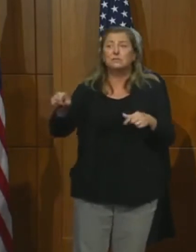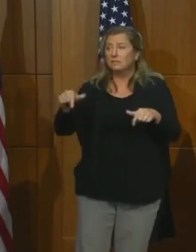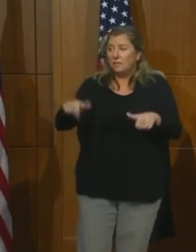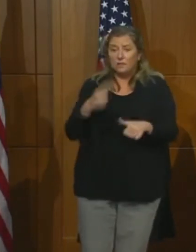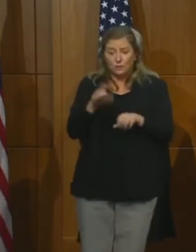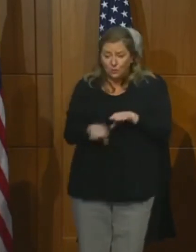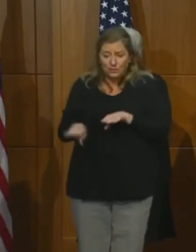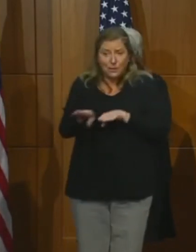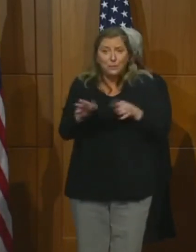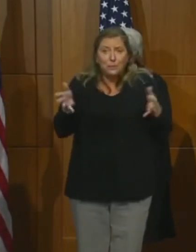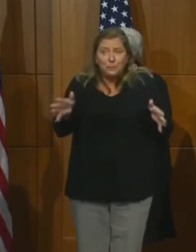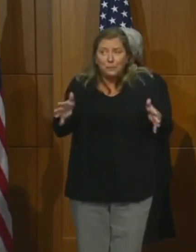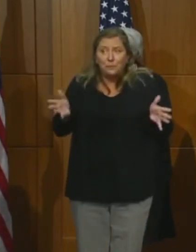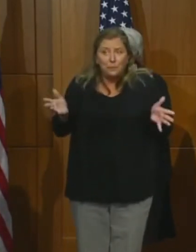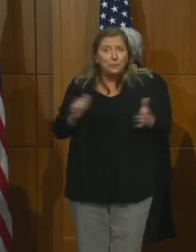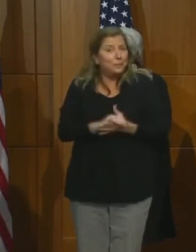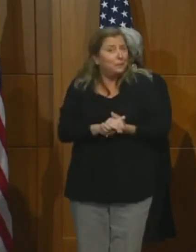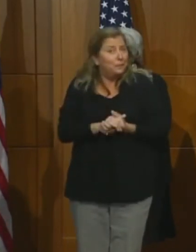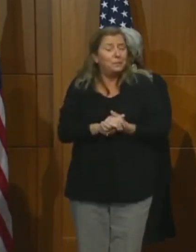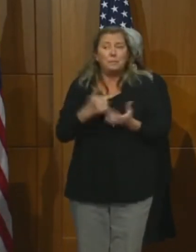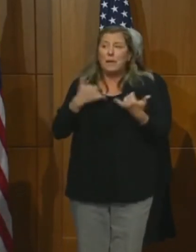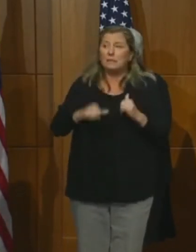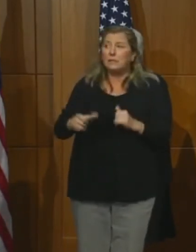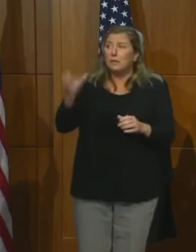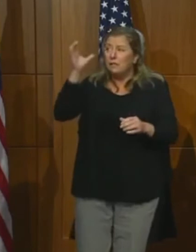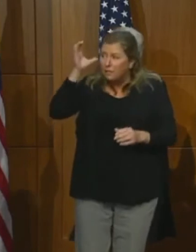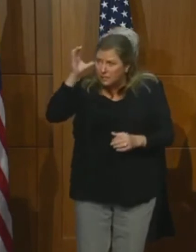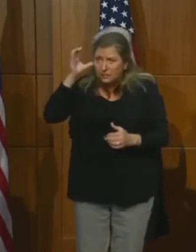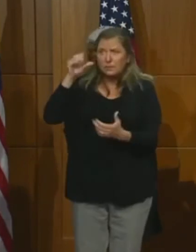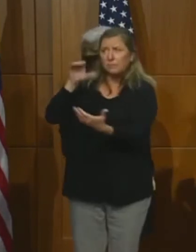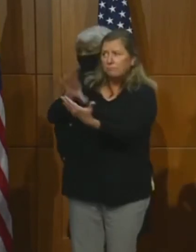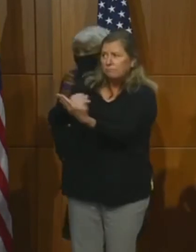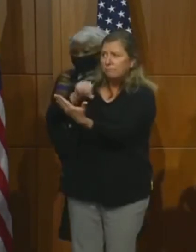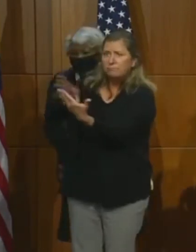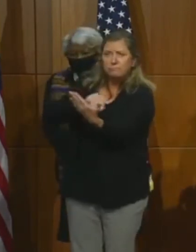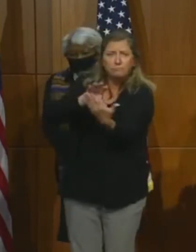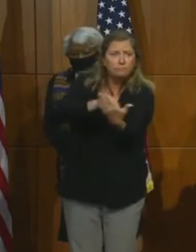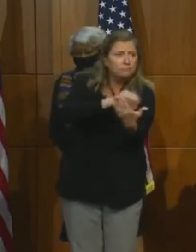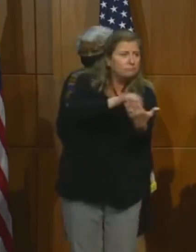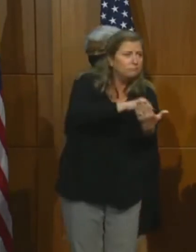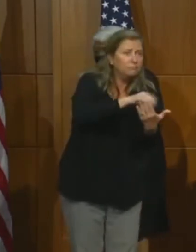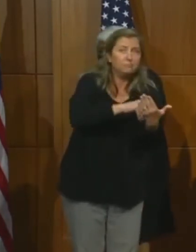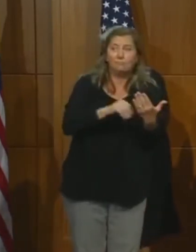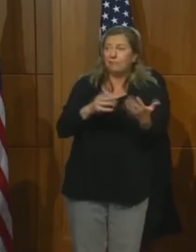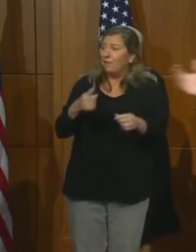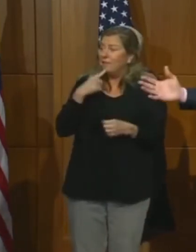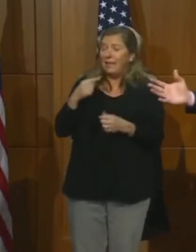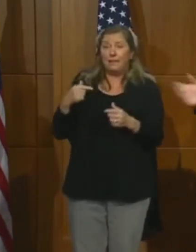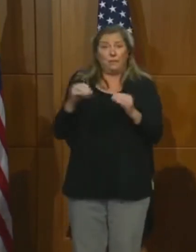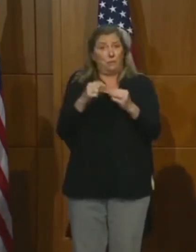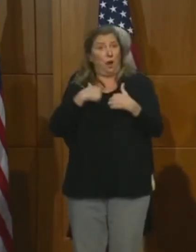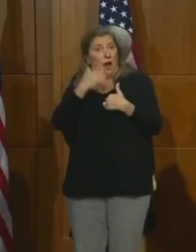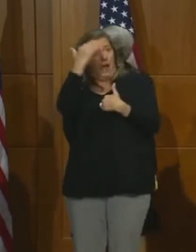a step. I continue to listen. I continue to learn. As you've heard me say, the more I know, the more we